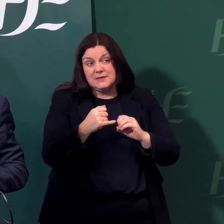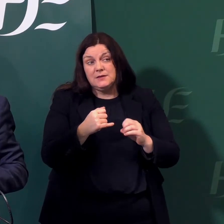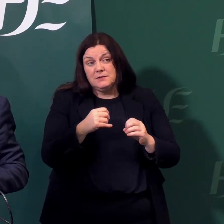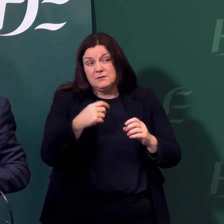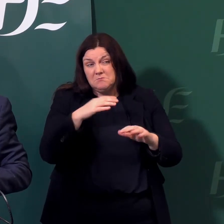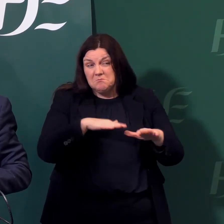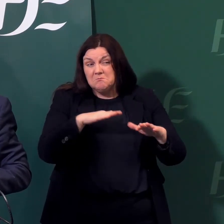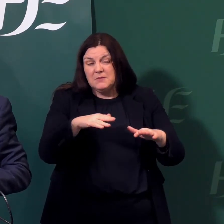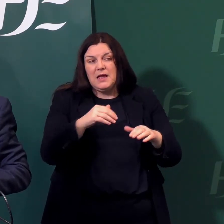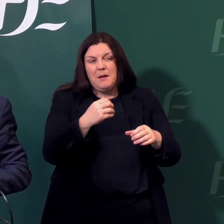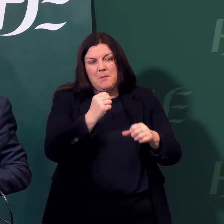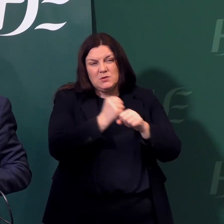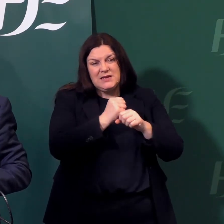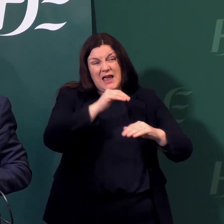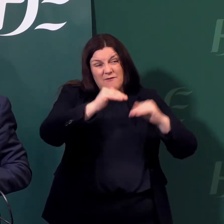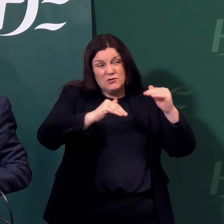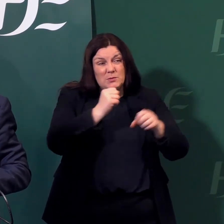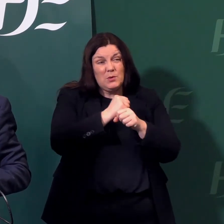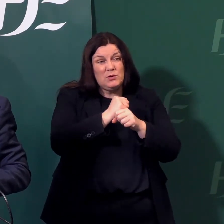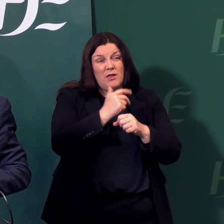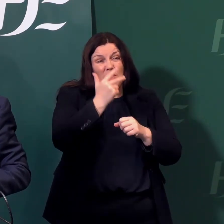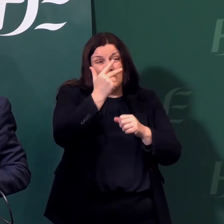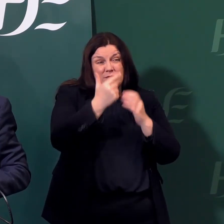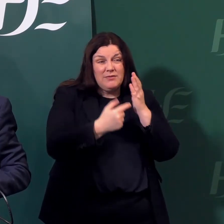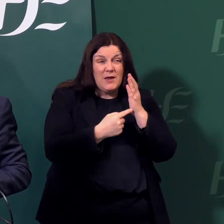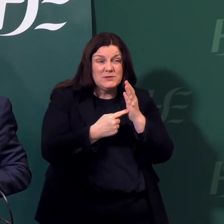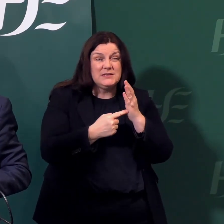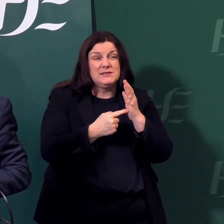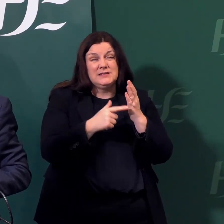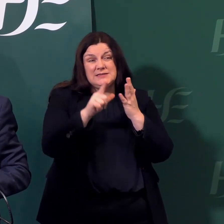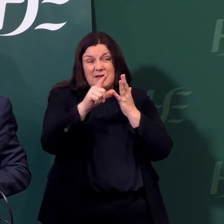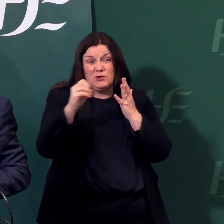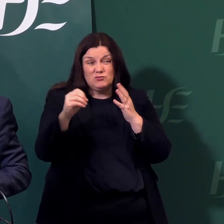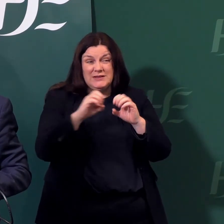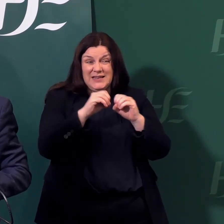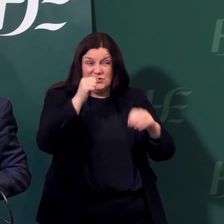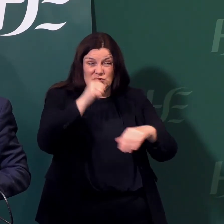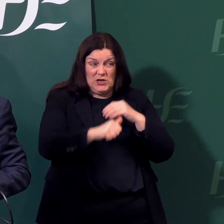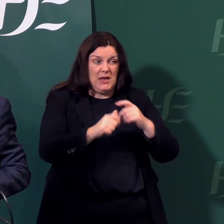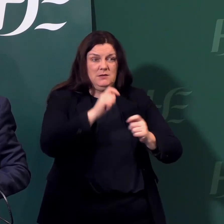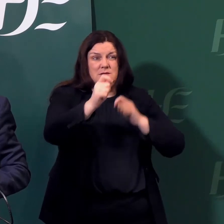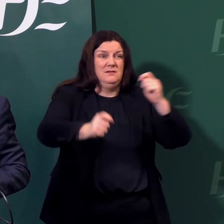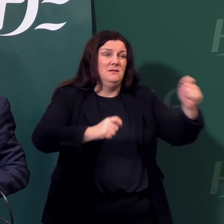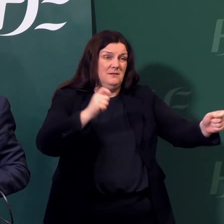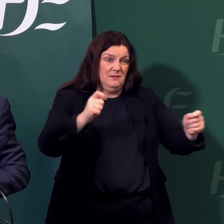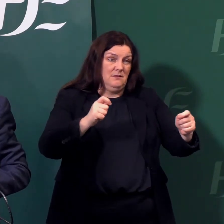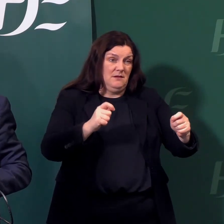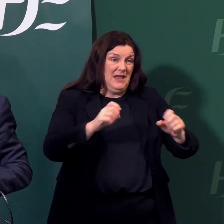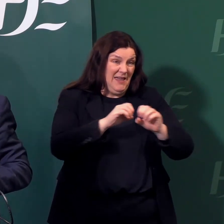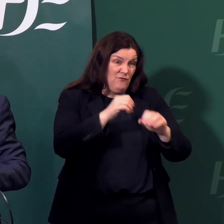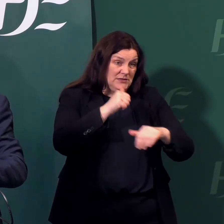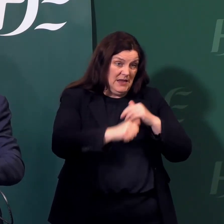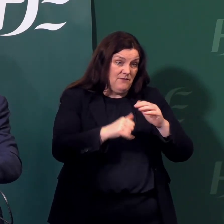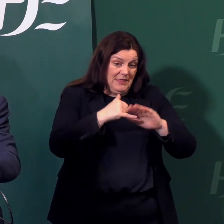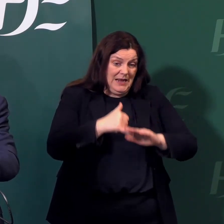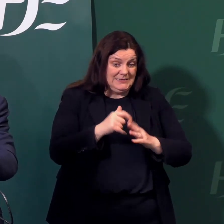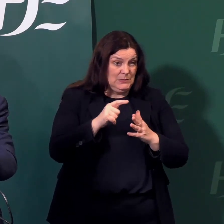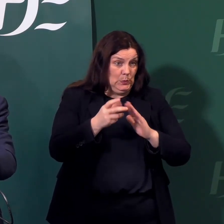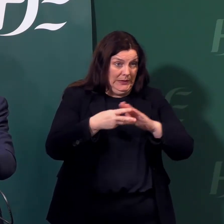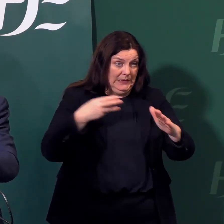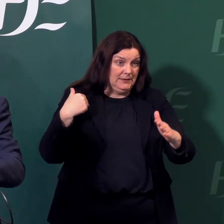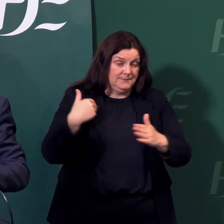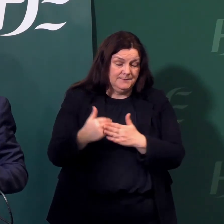average of about 3,700 per day test kits dispatched daily over the past 7 days. And